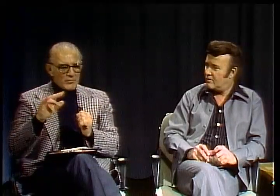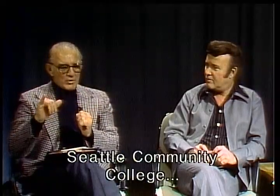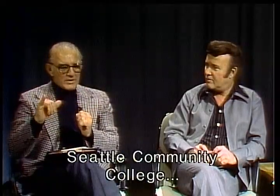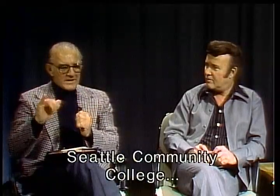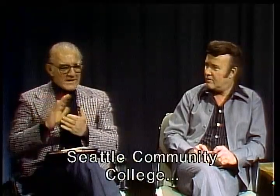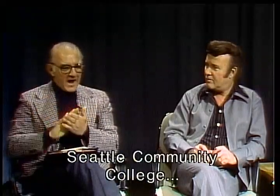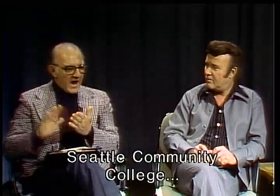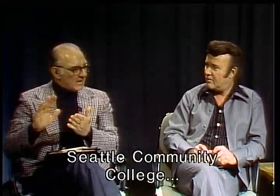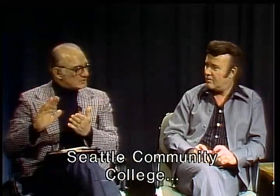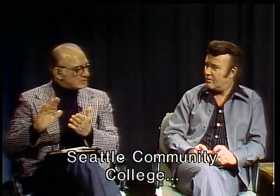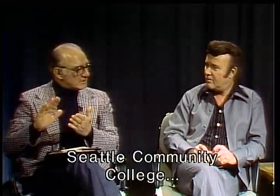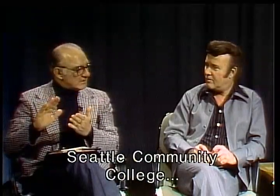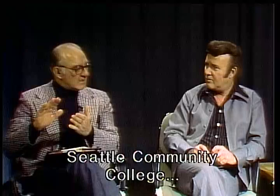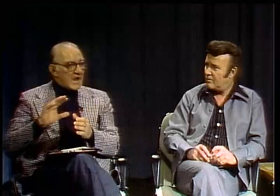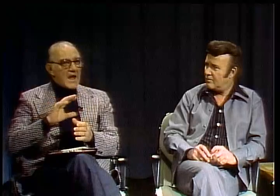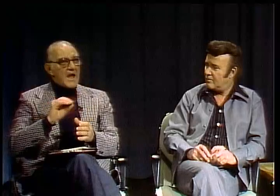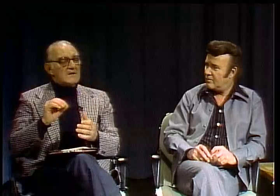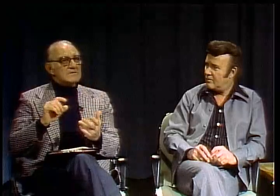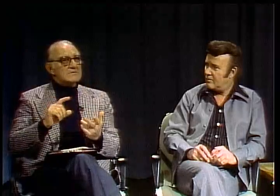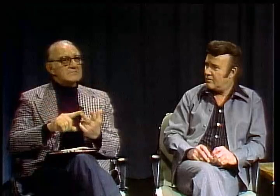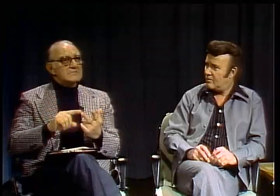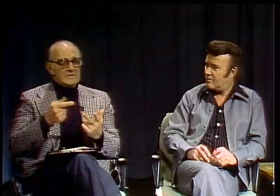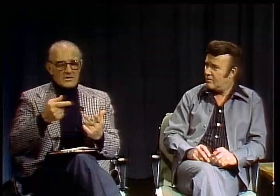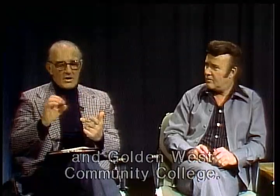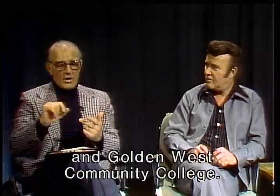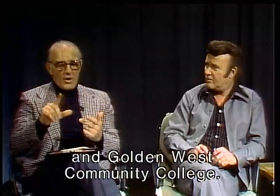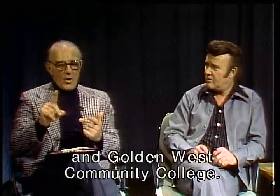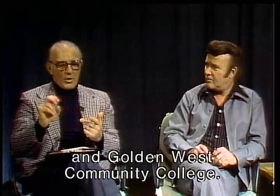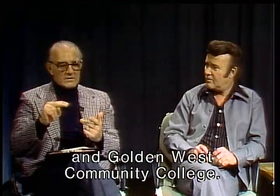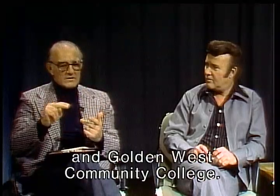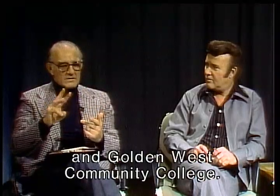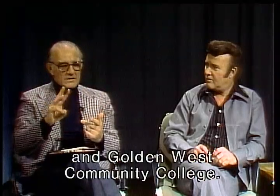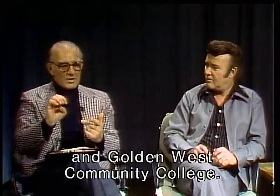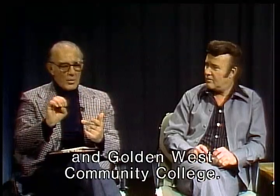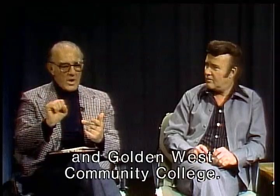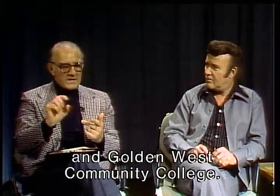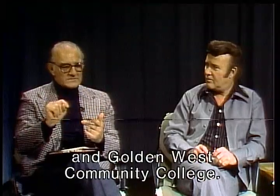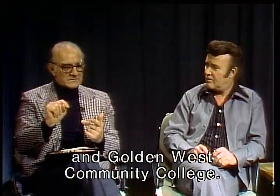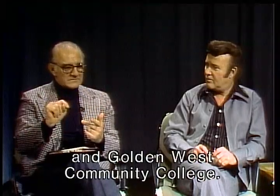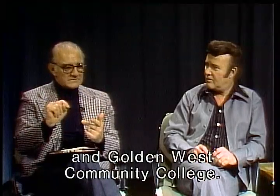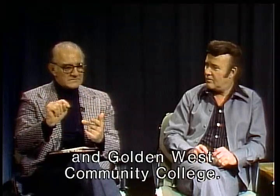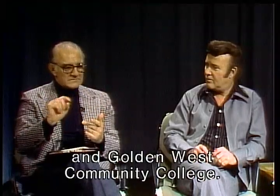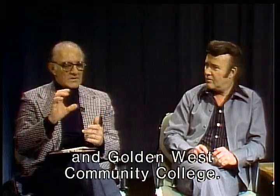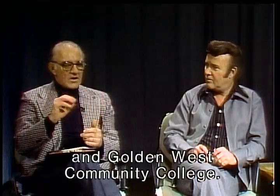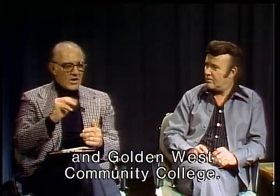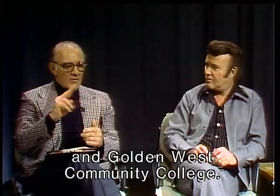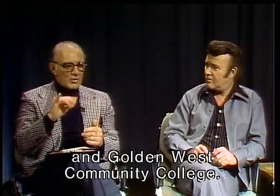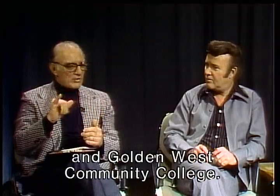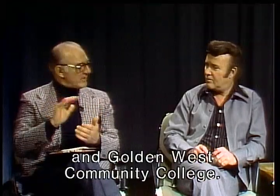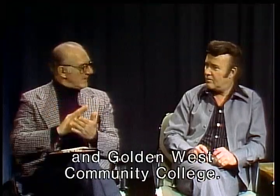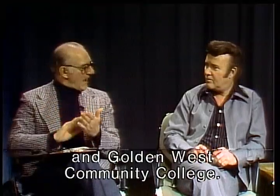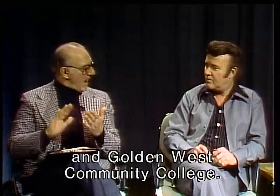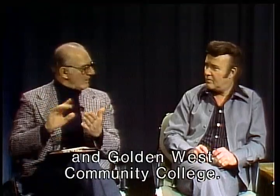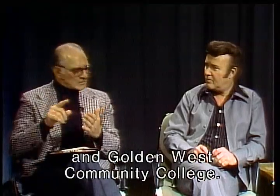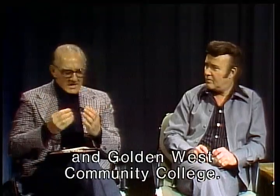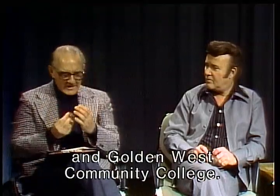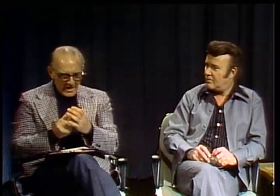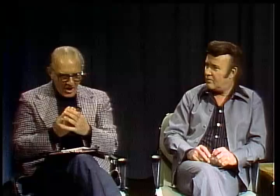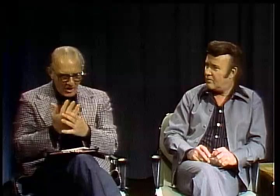Community College and Golden West Community College. They are